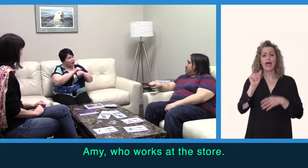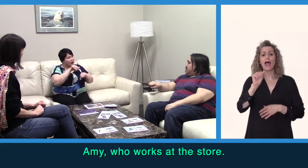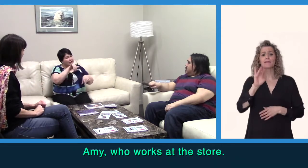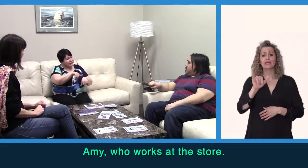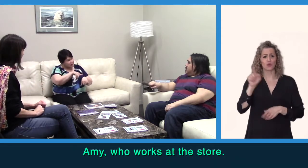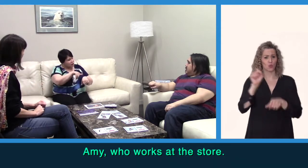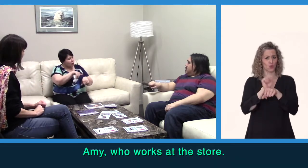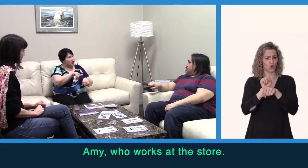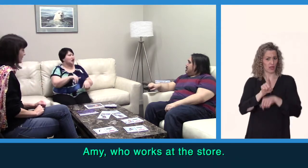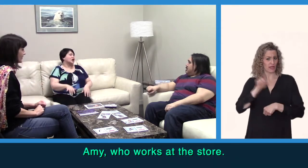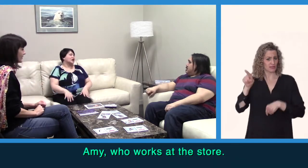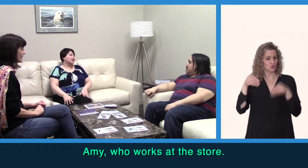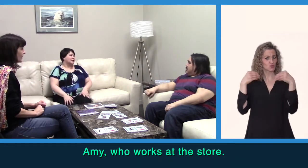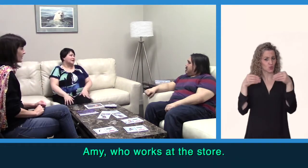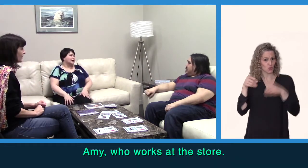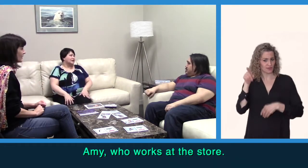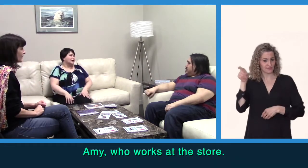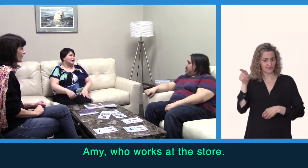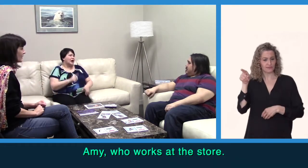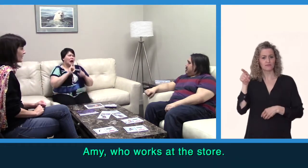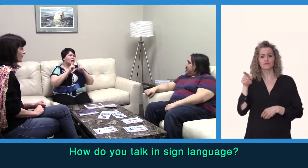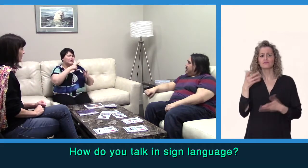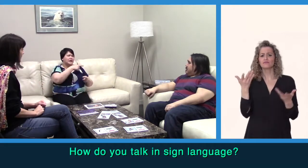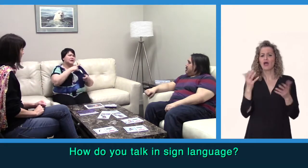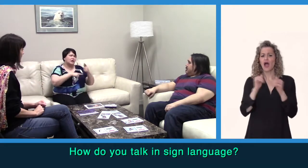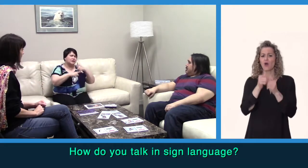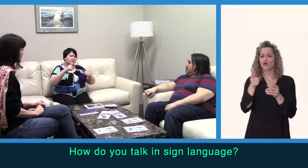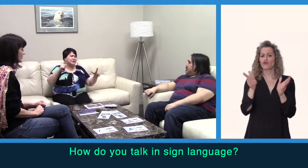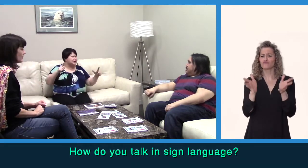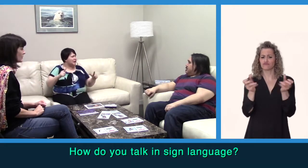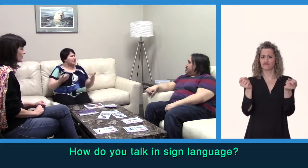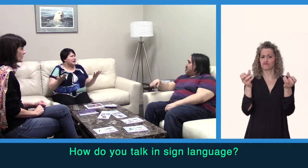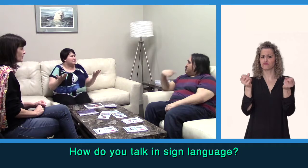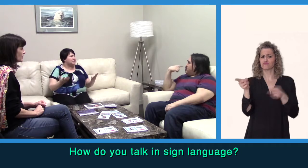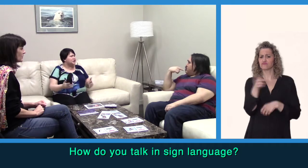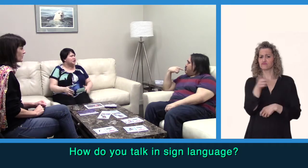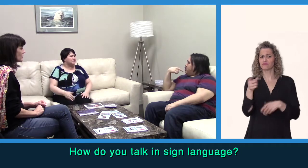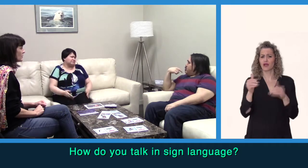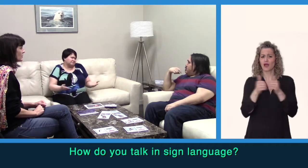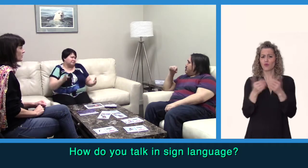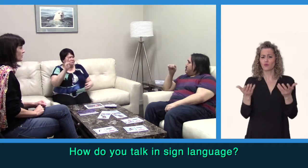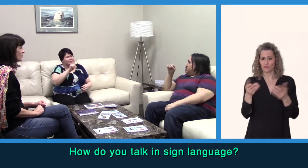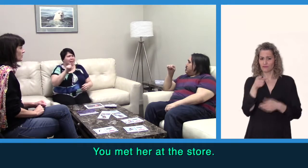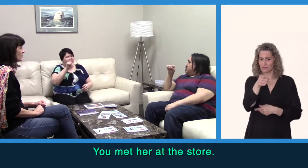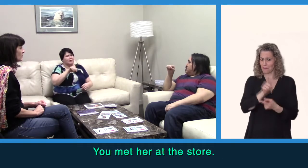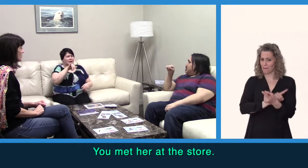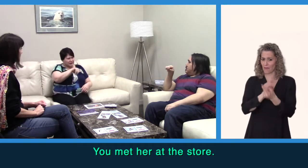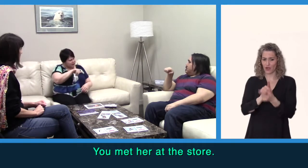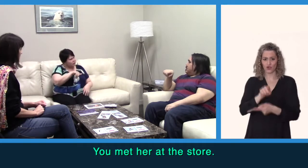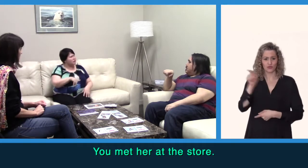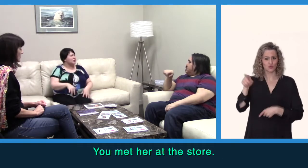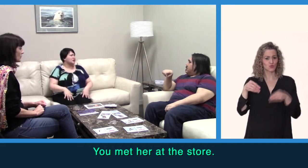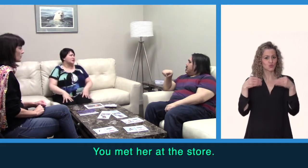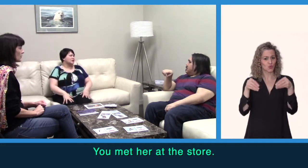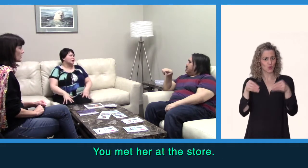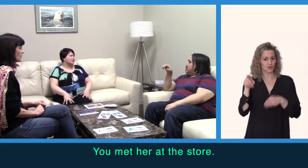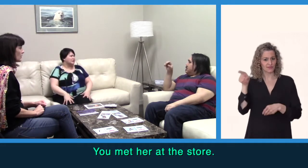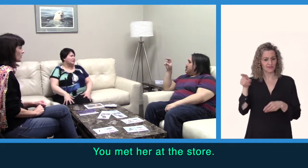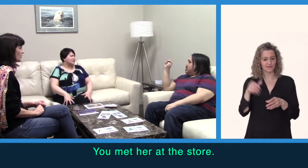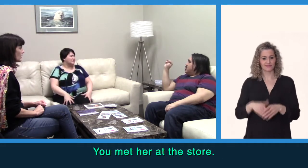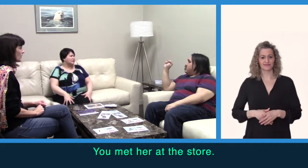What worker at the store? How do they talk to you in sign language? Baker at the store.